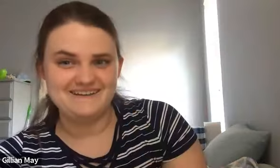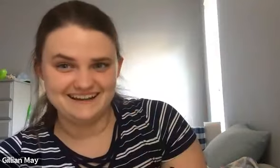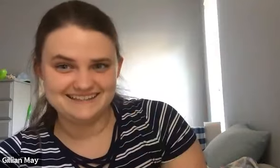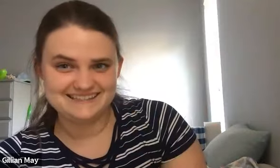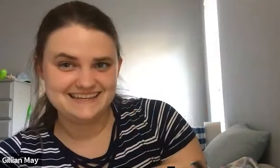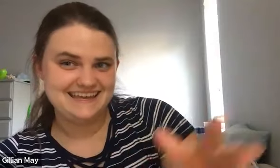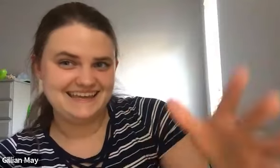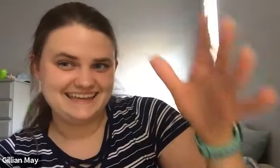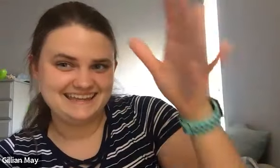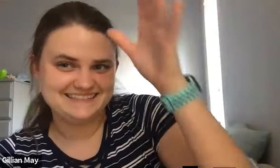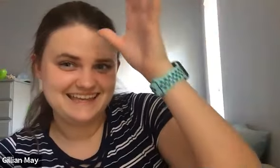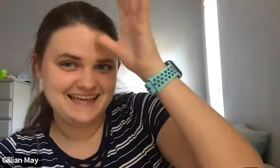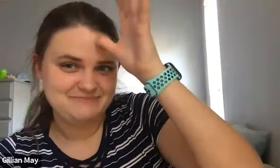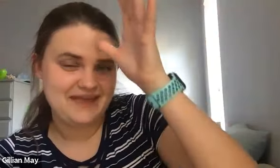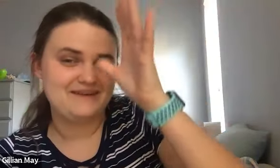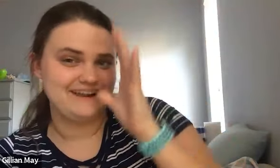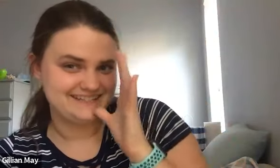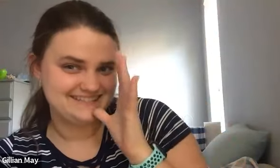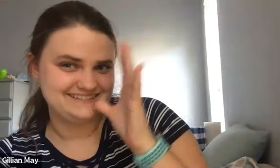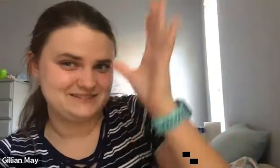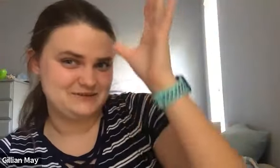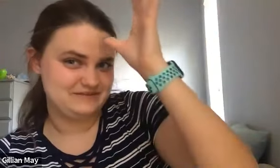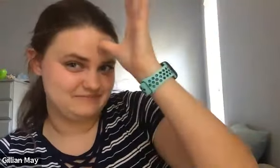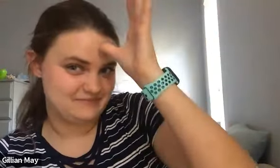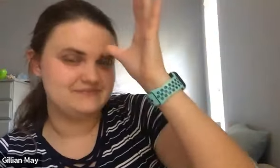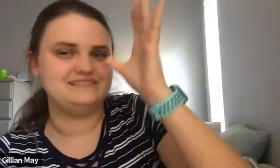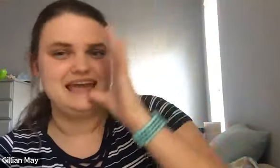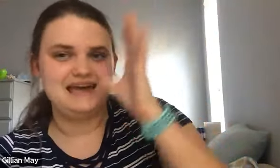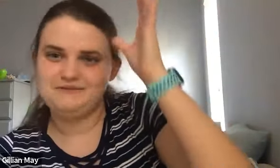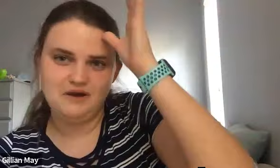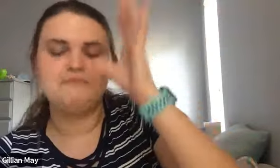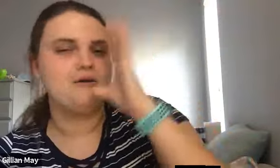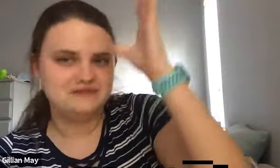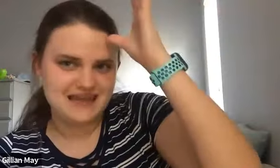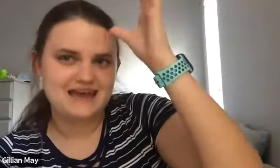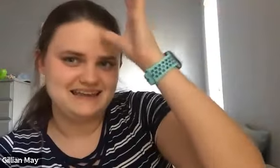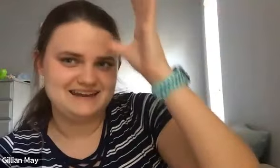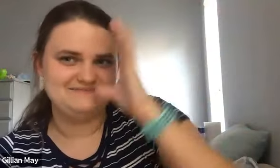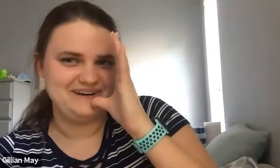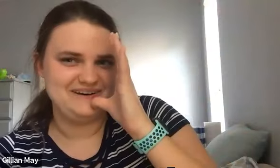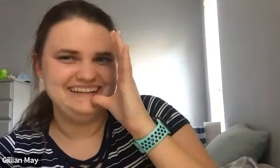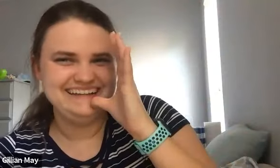parents is parents. You do dad, mom and dad and mom.